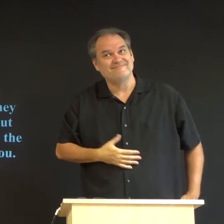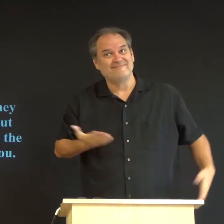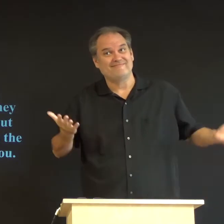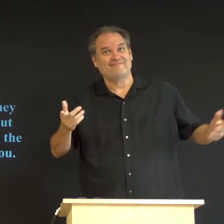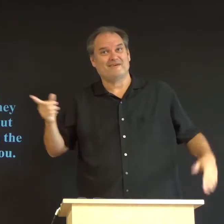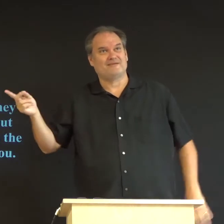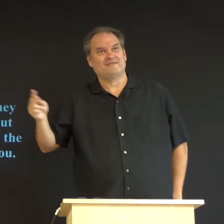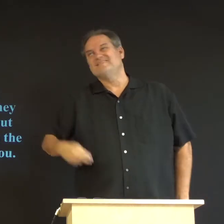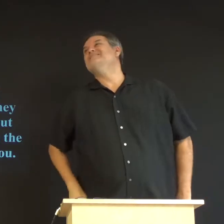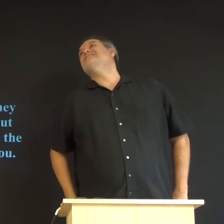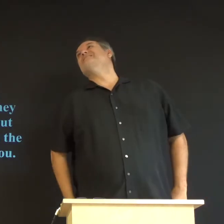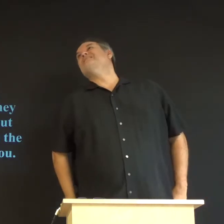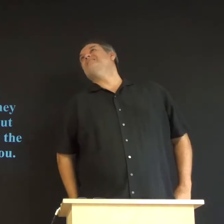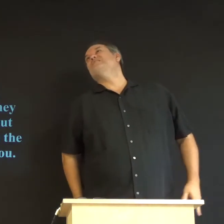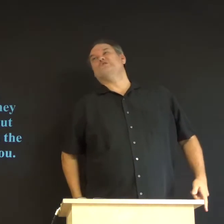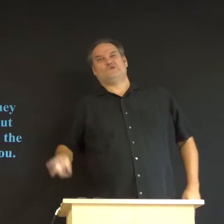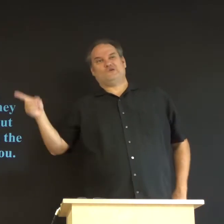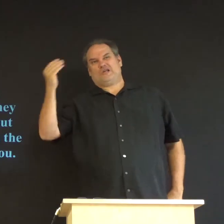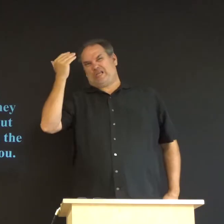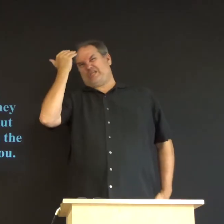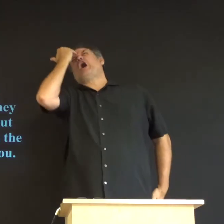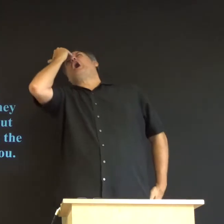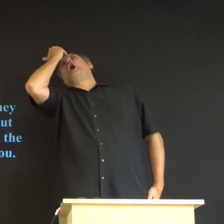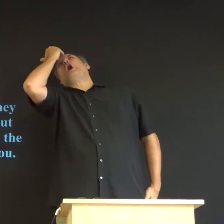do they hate us? This cleverness.